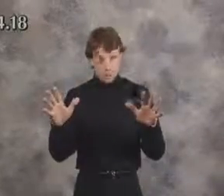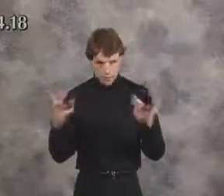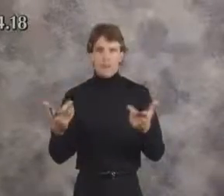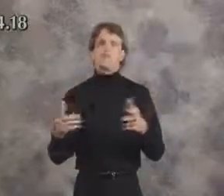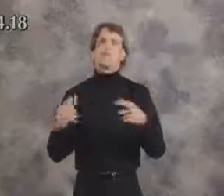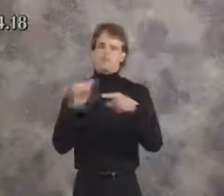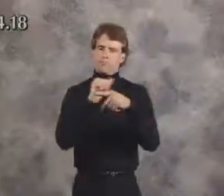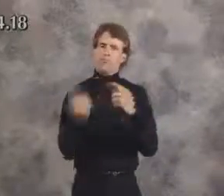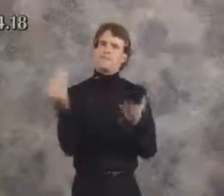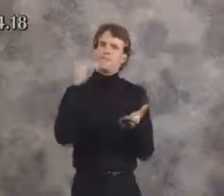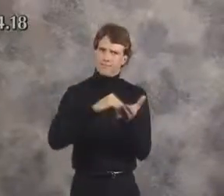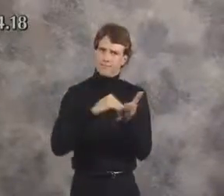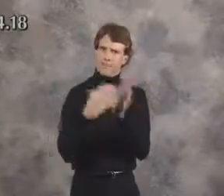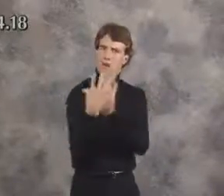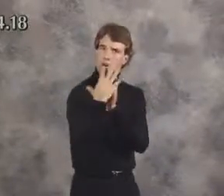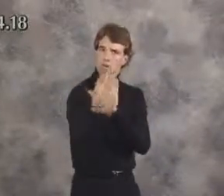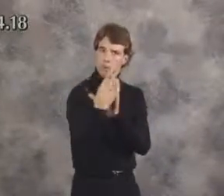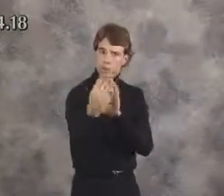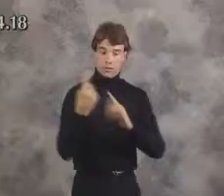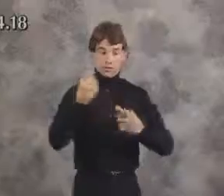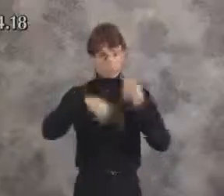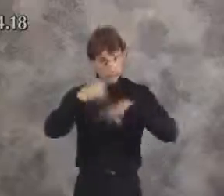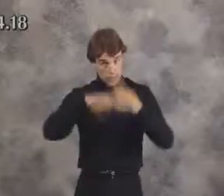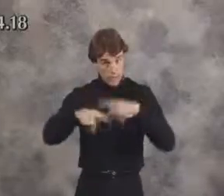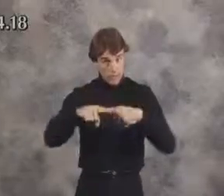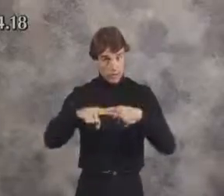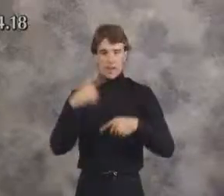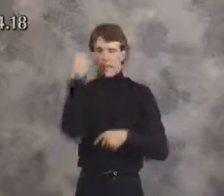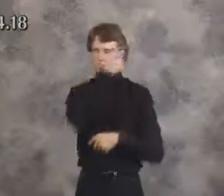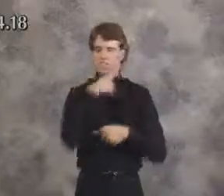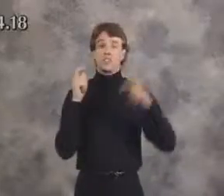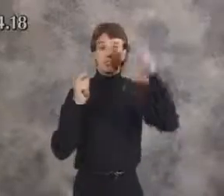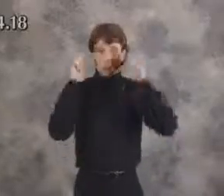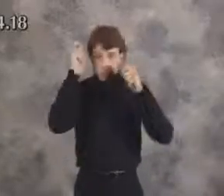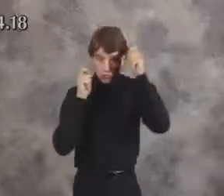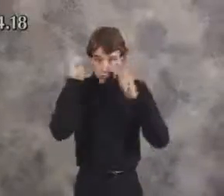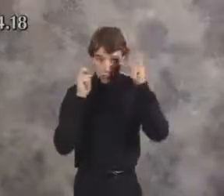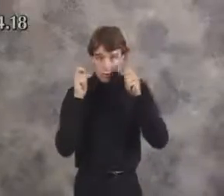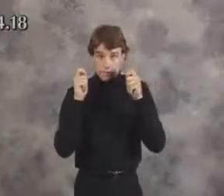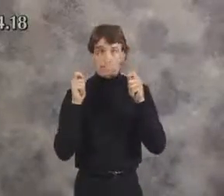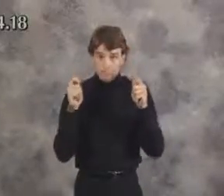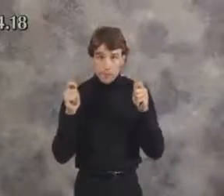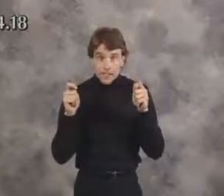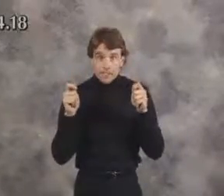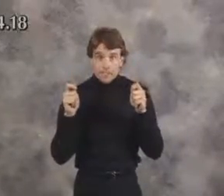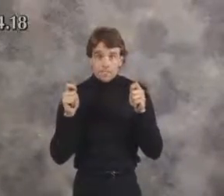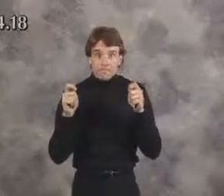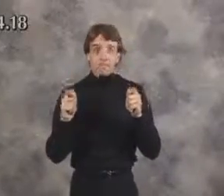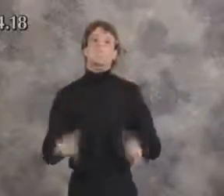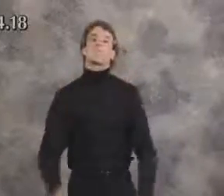sound. Then watch it again, copying signs and facial expressions.